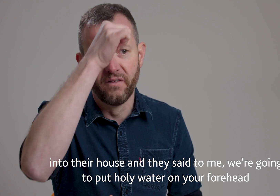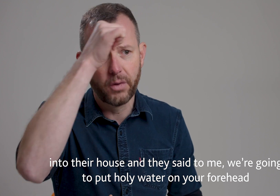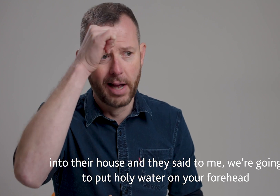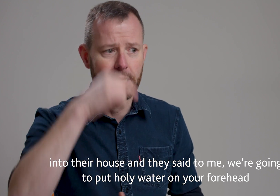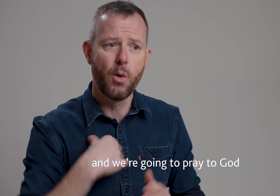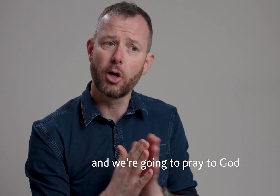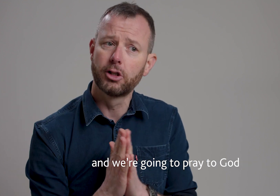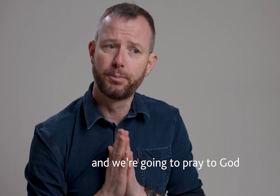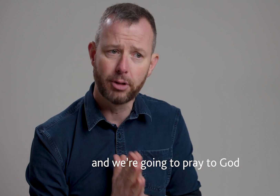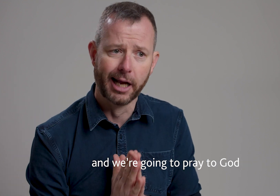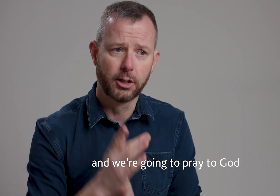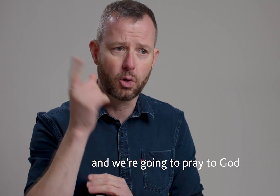feet and we're going to praise